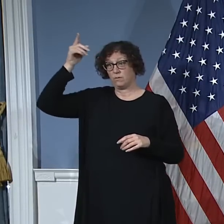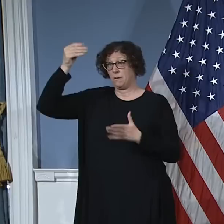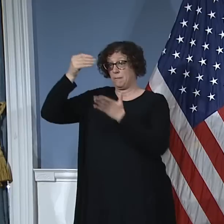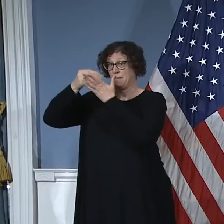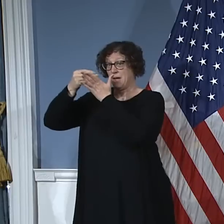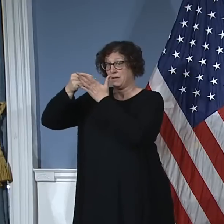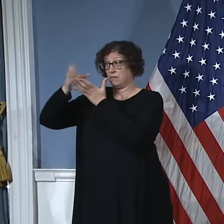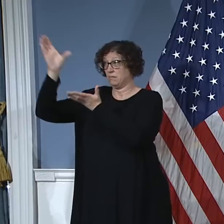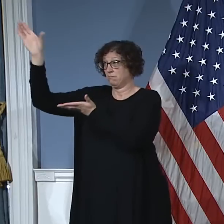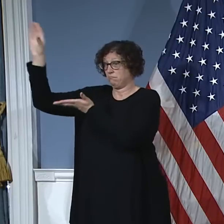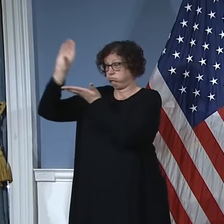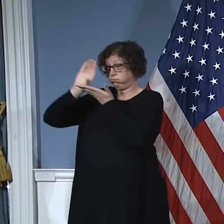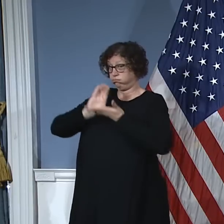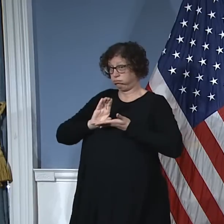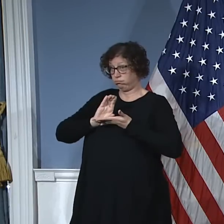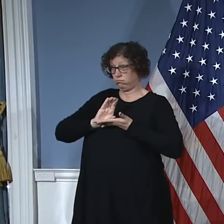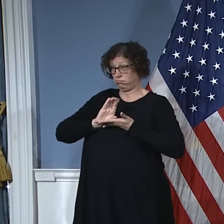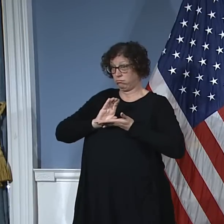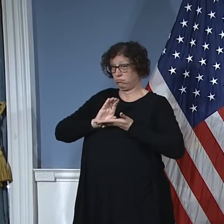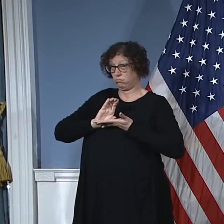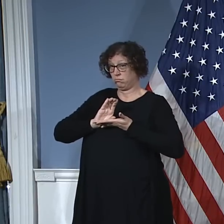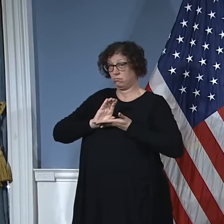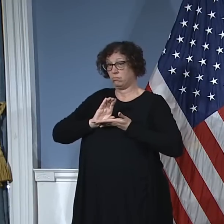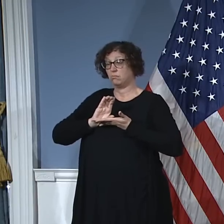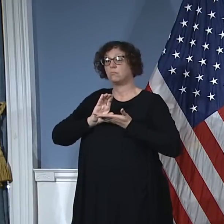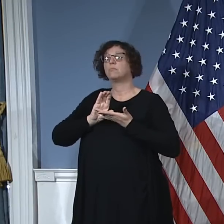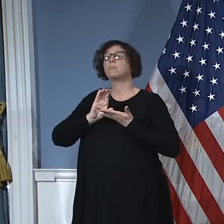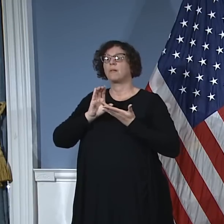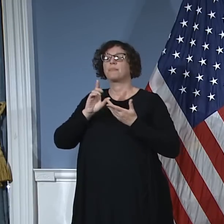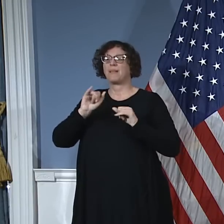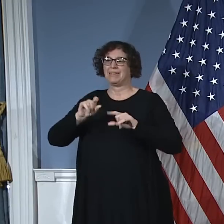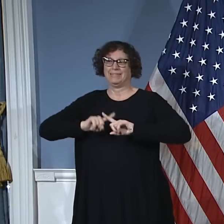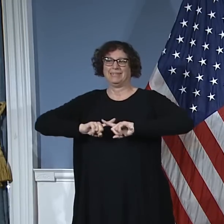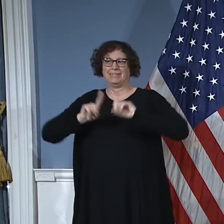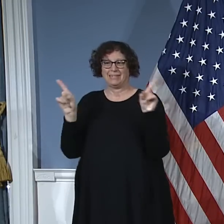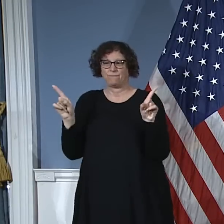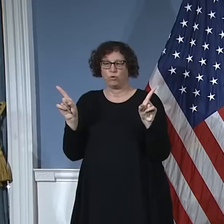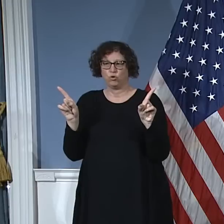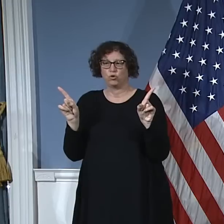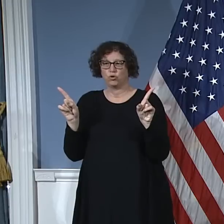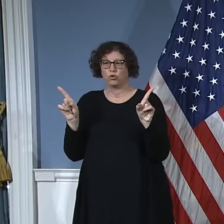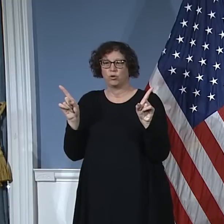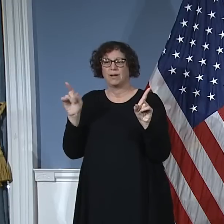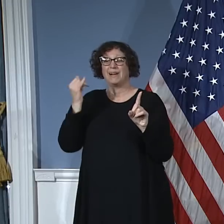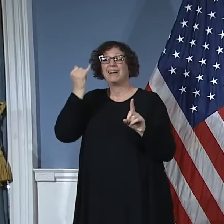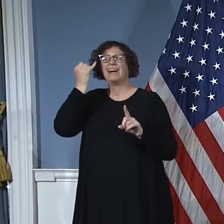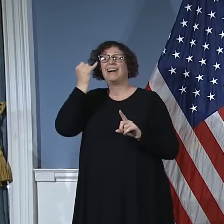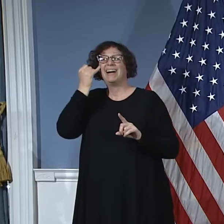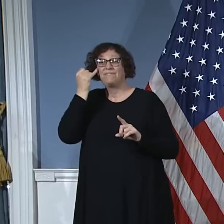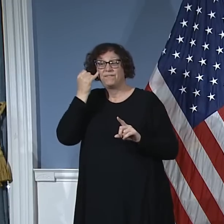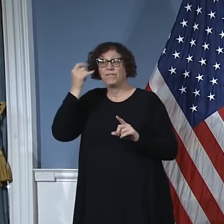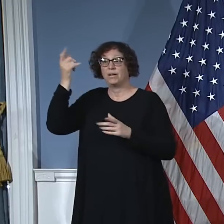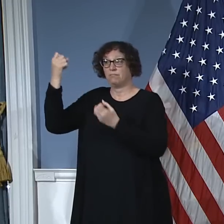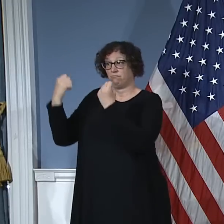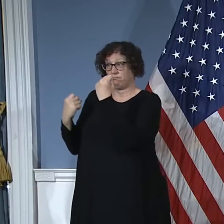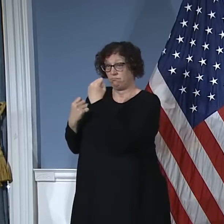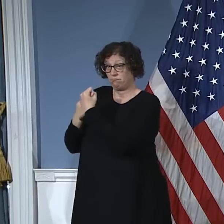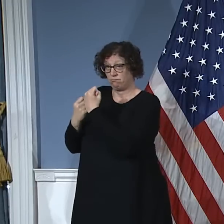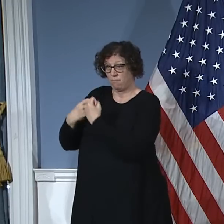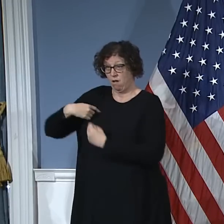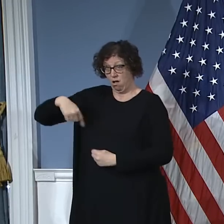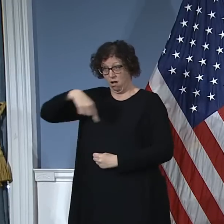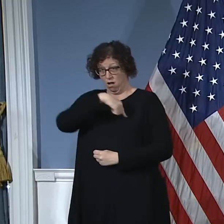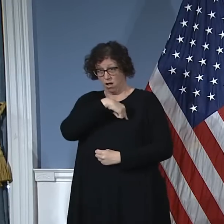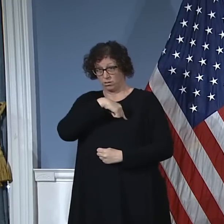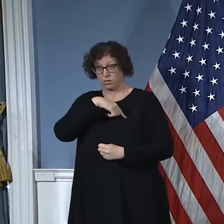fighting for that very hard. I spoke to both of them yesterday. If we get that support, if it's really showing up quickly, that will affect our thinking, that will